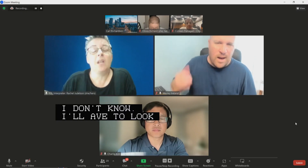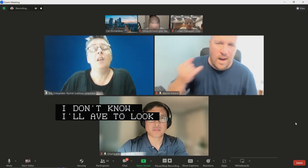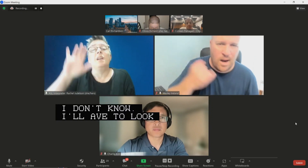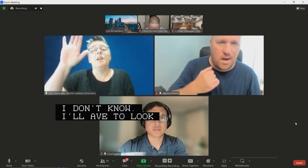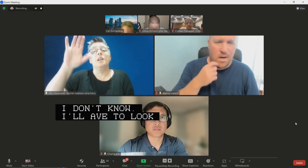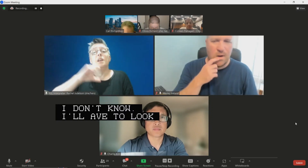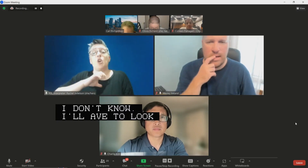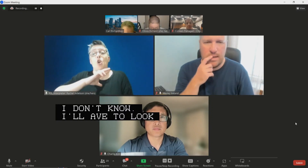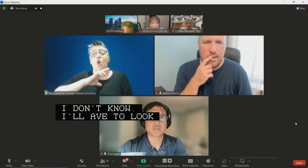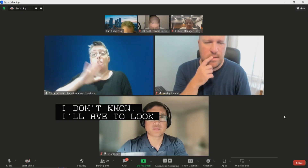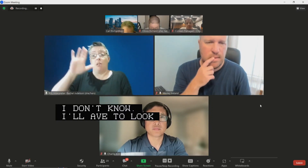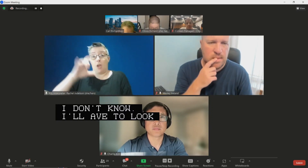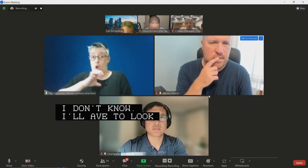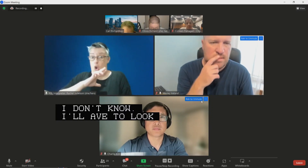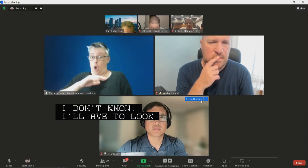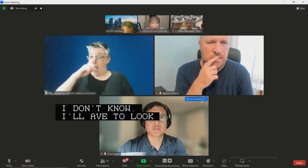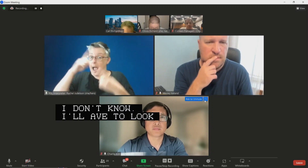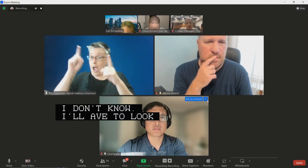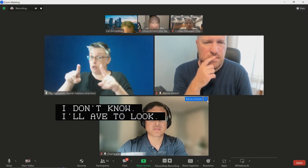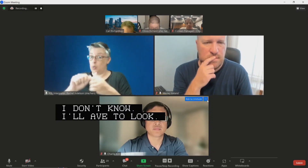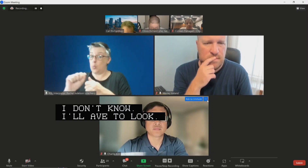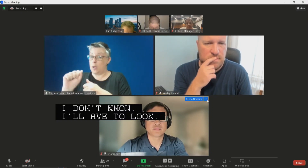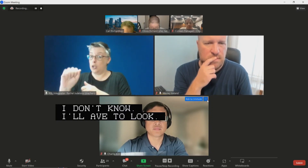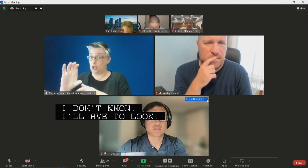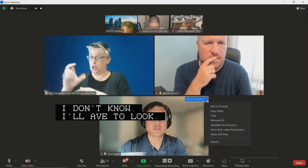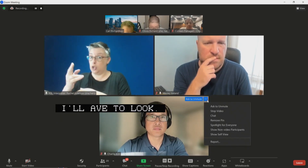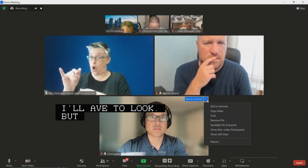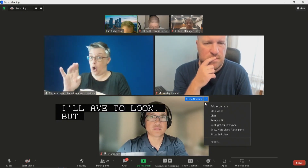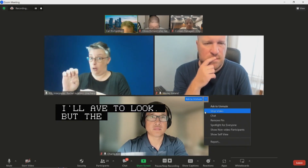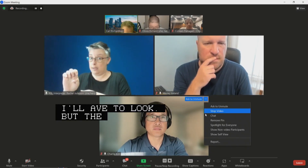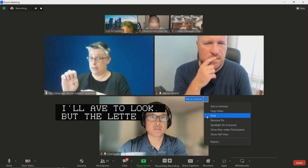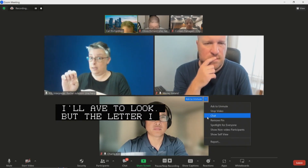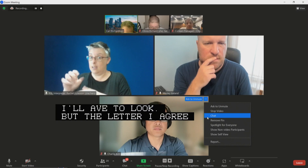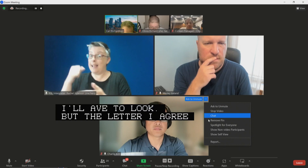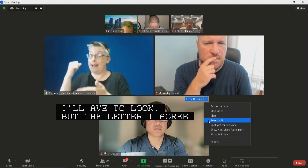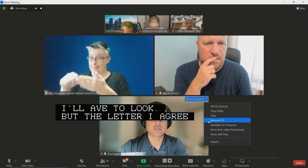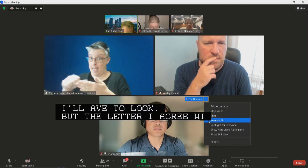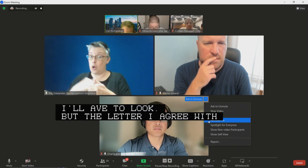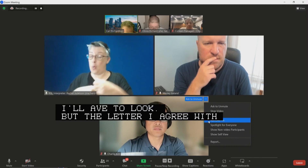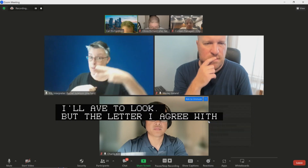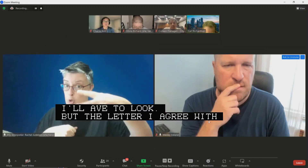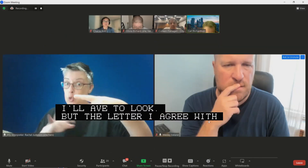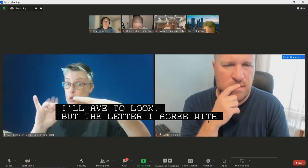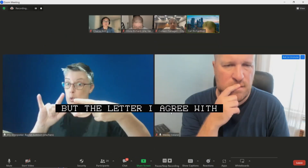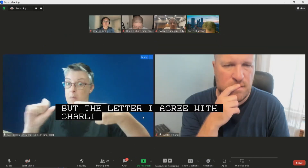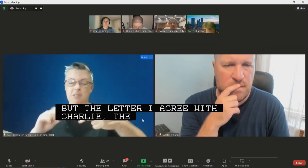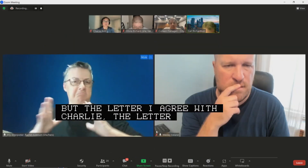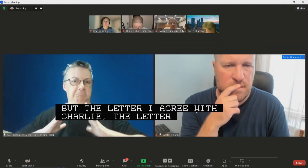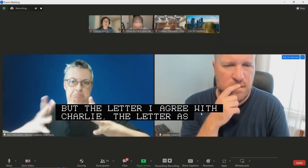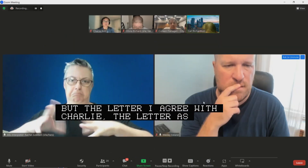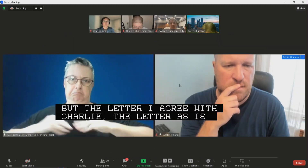But the letter, I agree with Charlie, the letter as is with the two bills that are currently in it is fine.